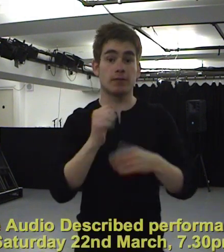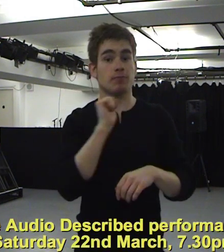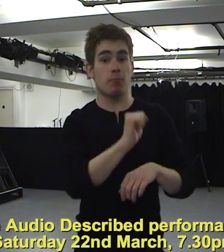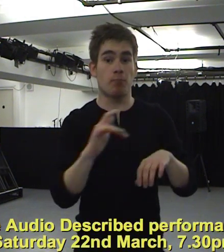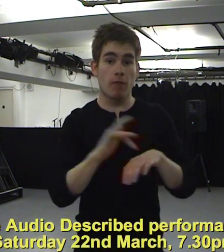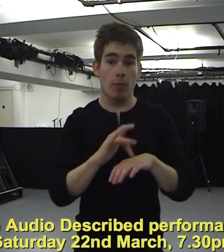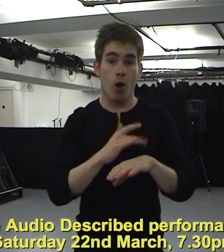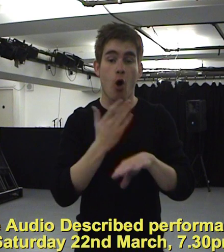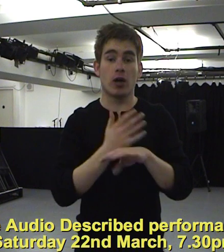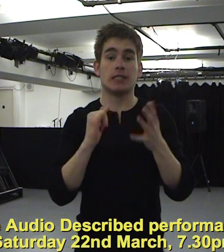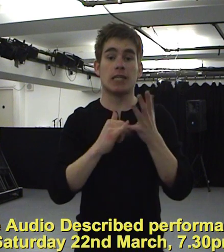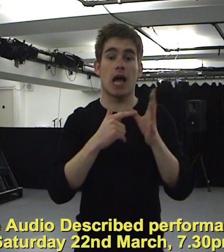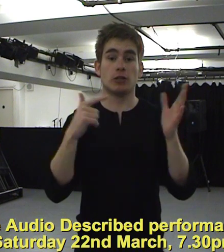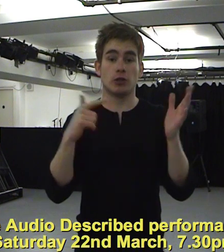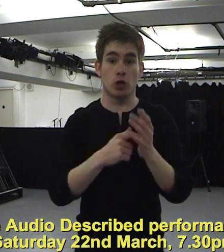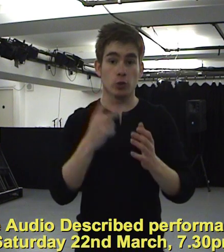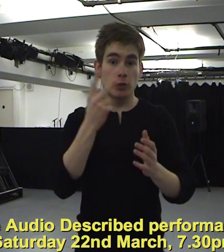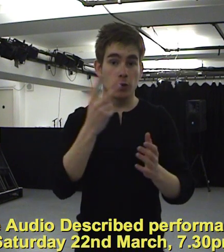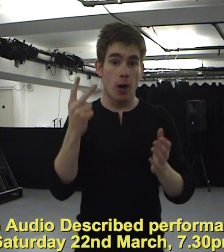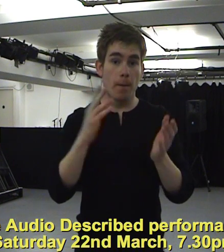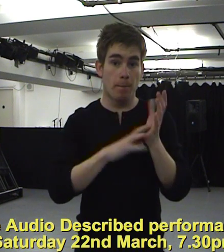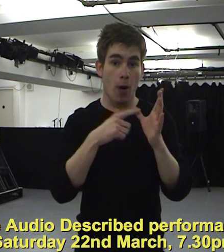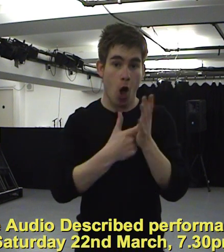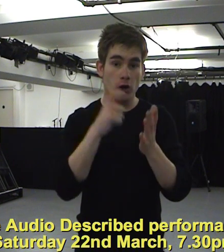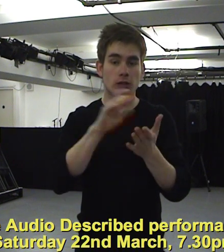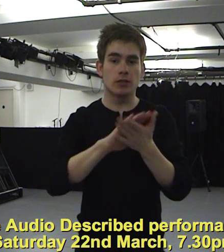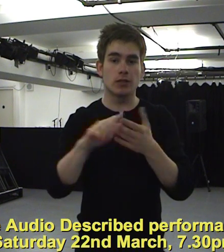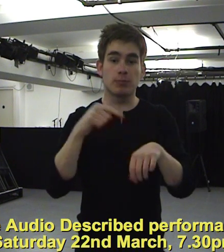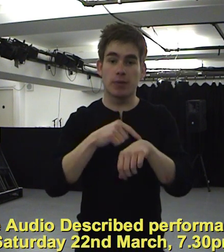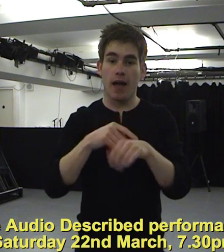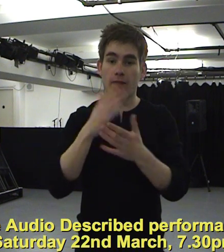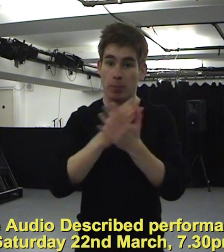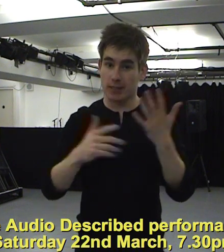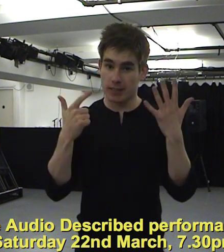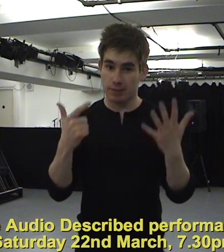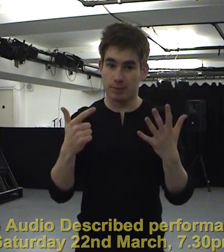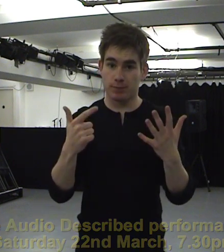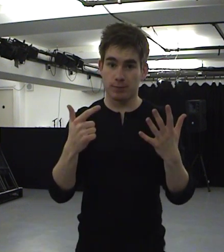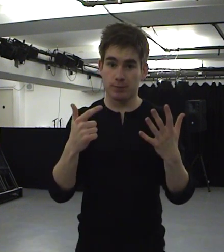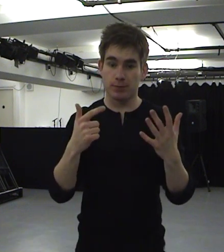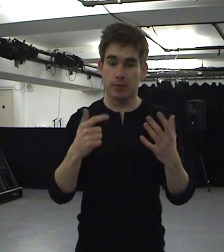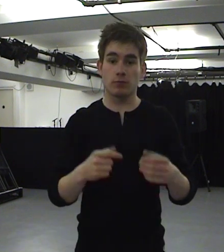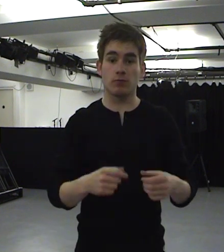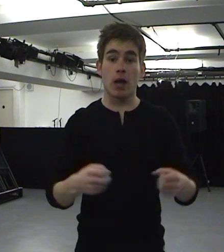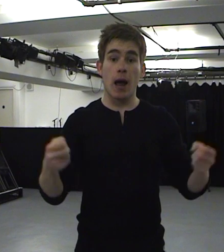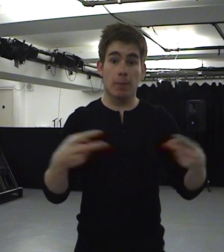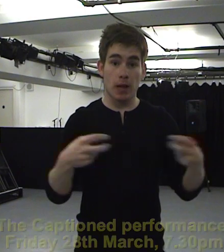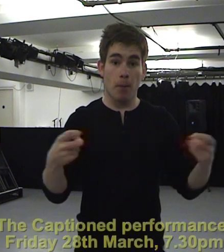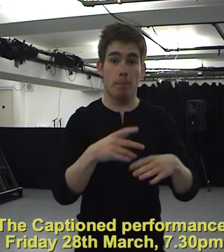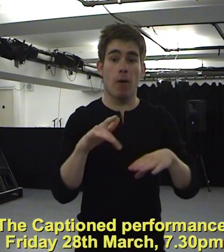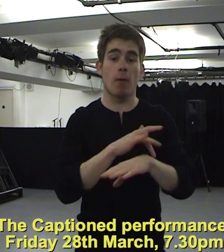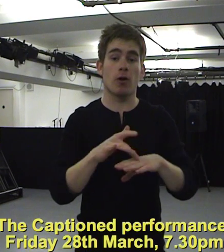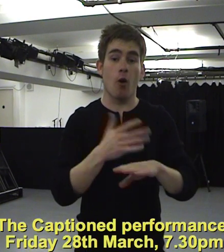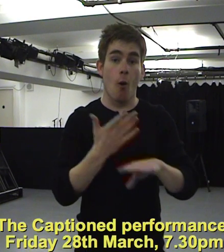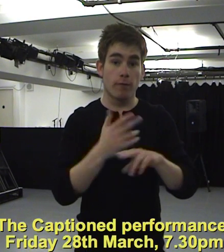The audio described performance is on Saturday the 22nd of March at 7.30pm in the evening And the caption